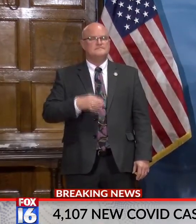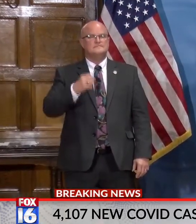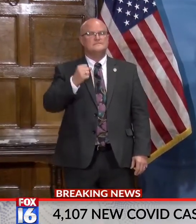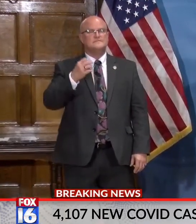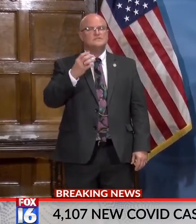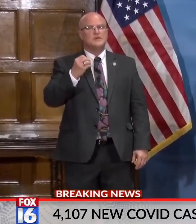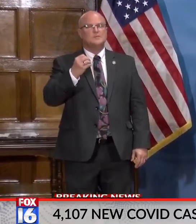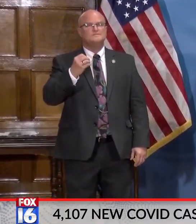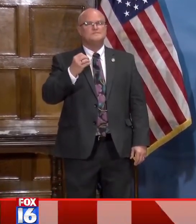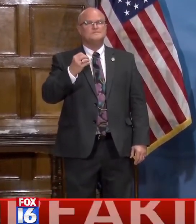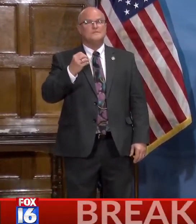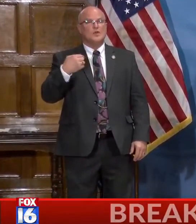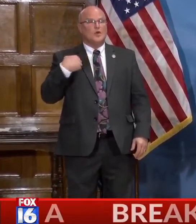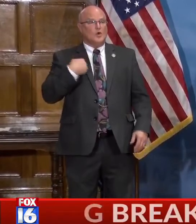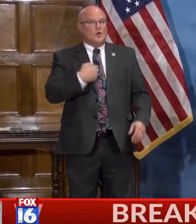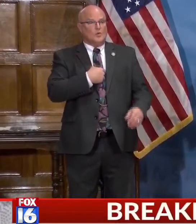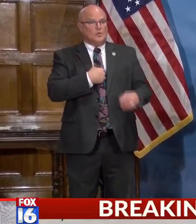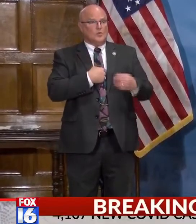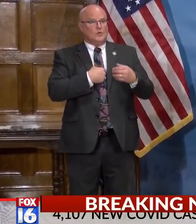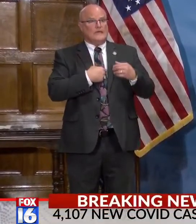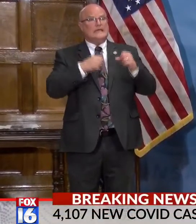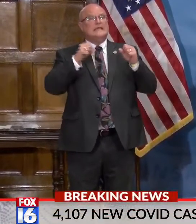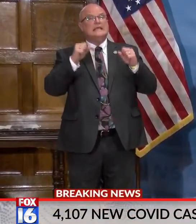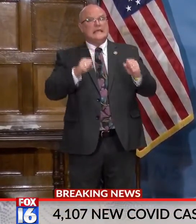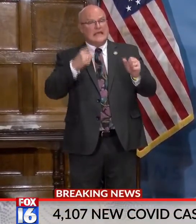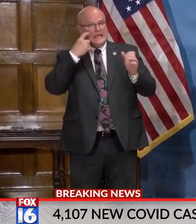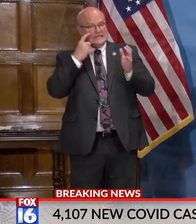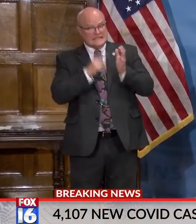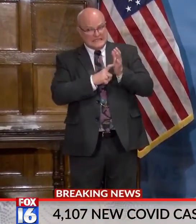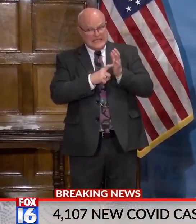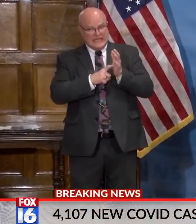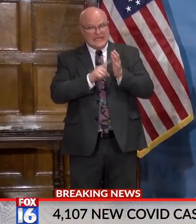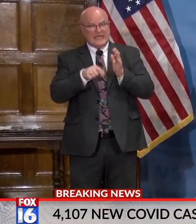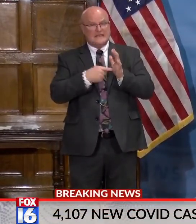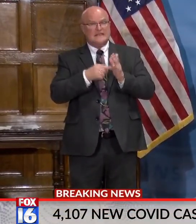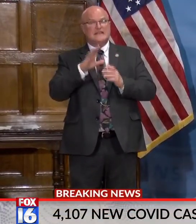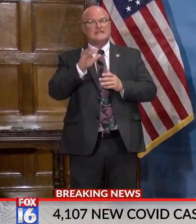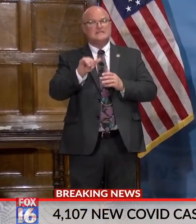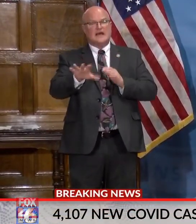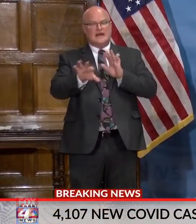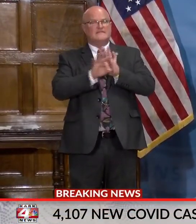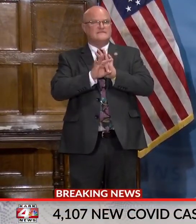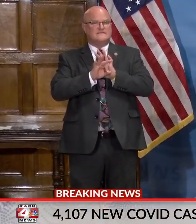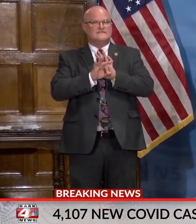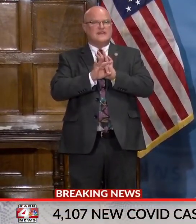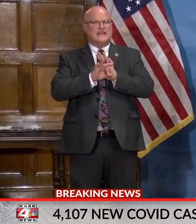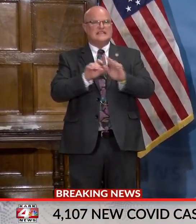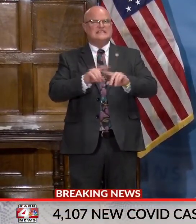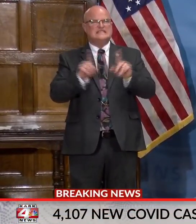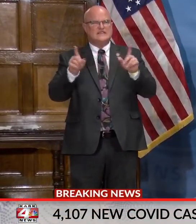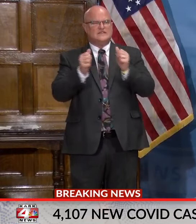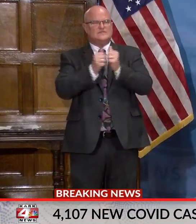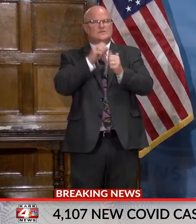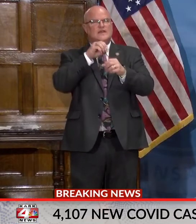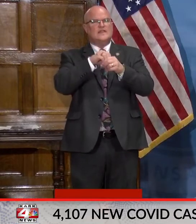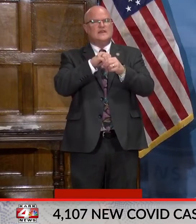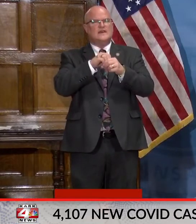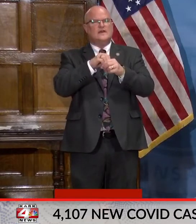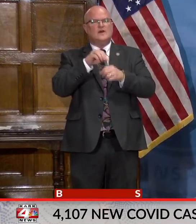So we can detect this by finding differences in the